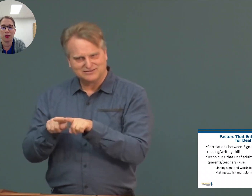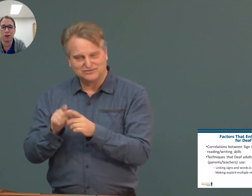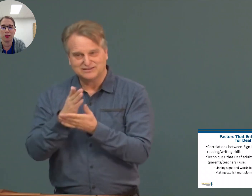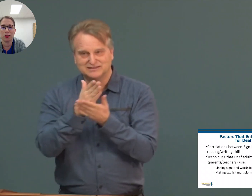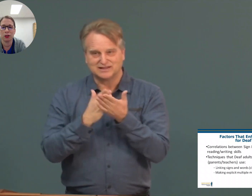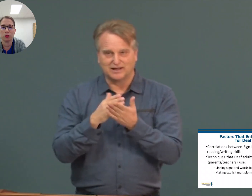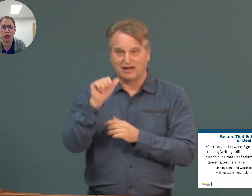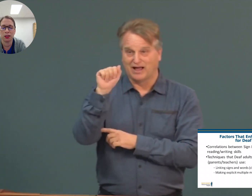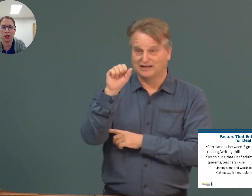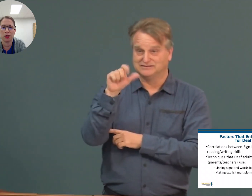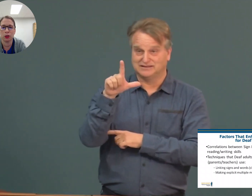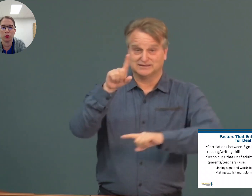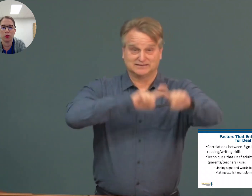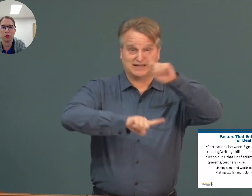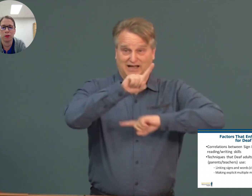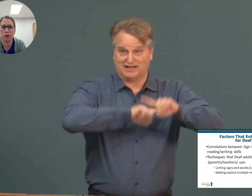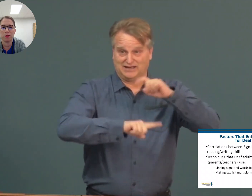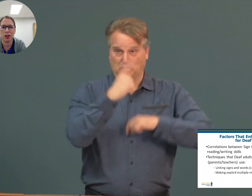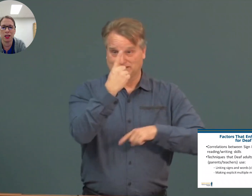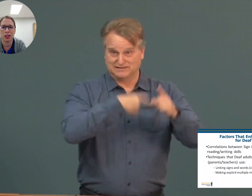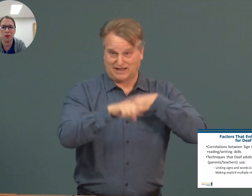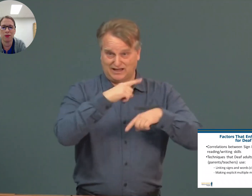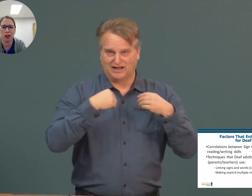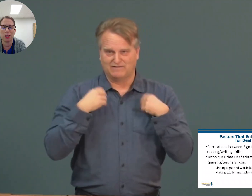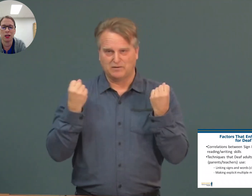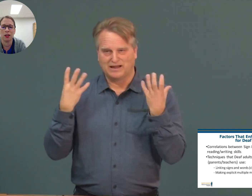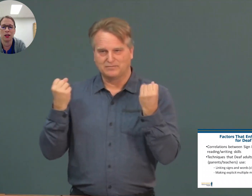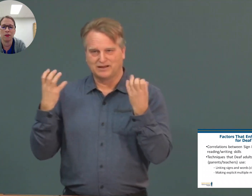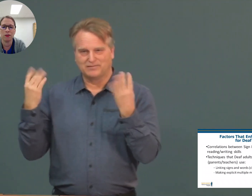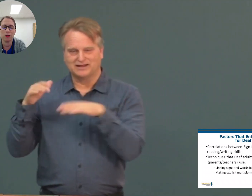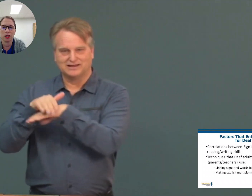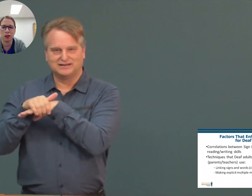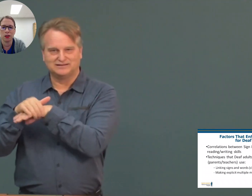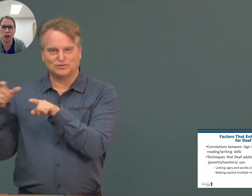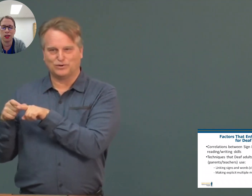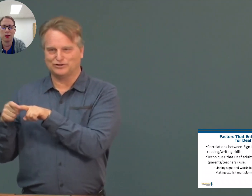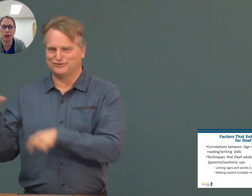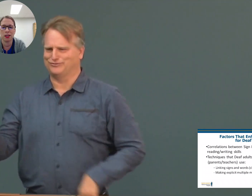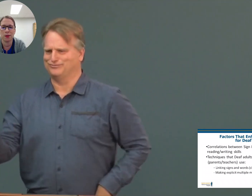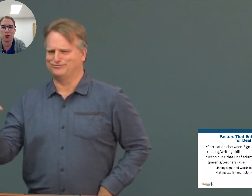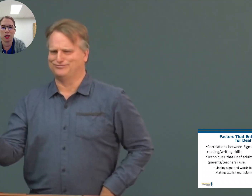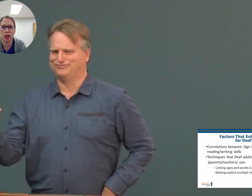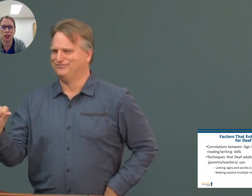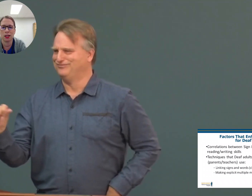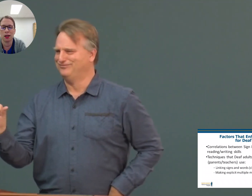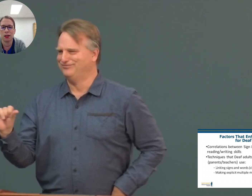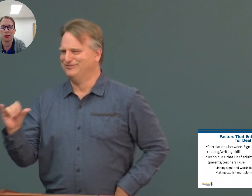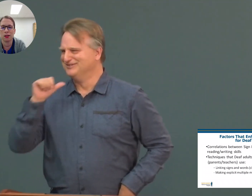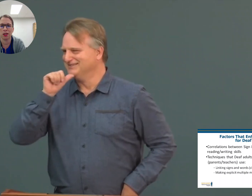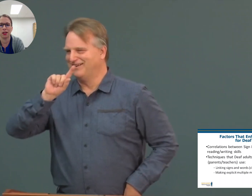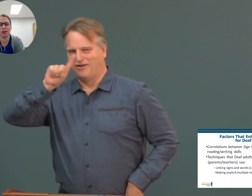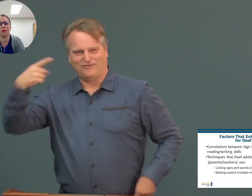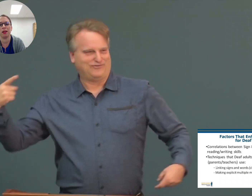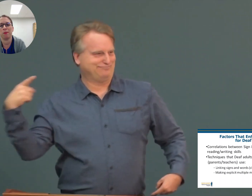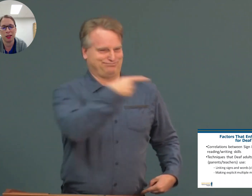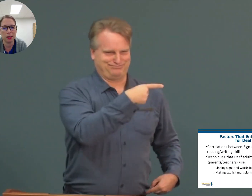if you use the same sign for that same English word with different meanings, it can be very confusing. And by the same token, ASL has some signs that have many meanings.